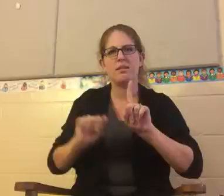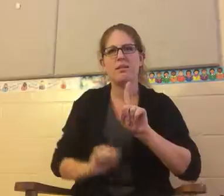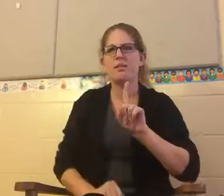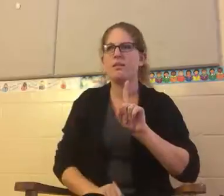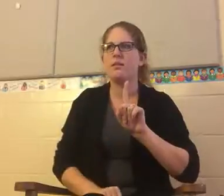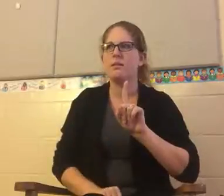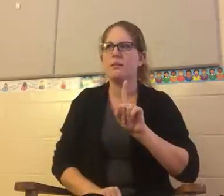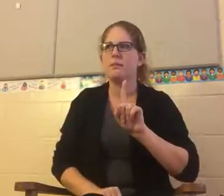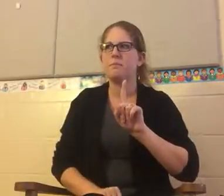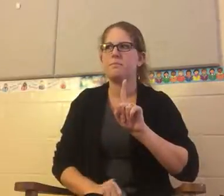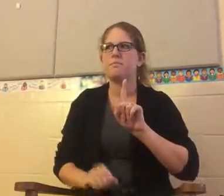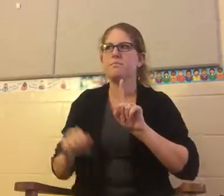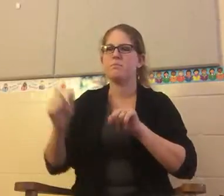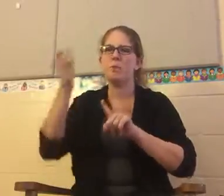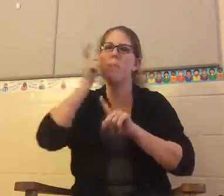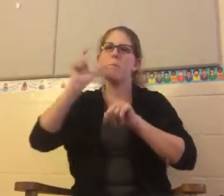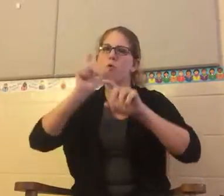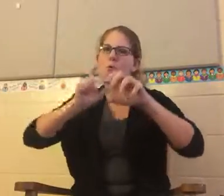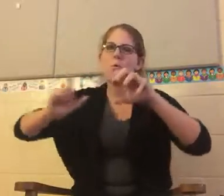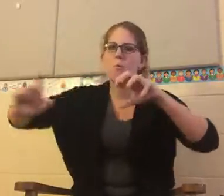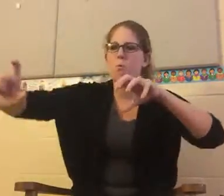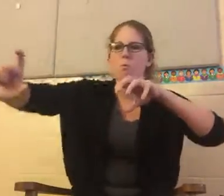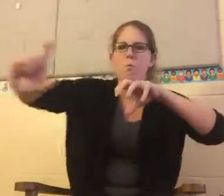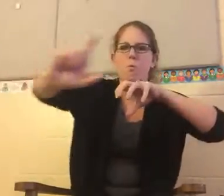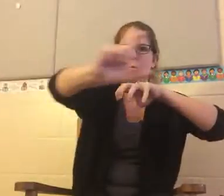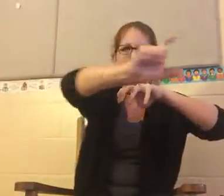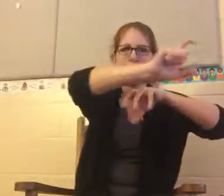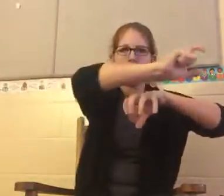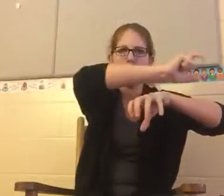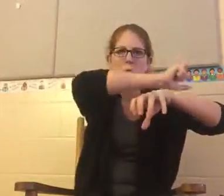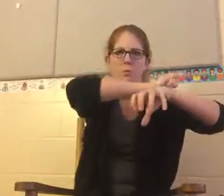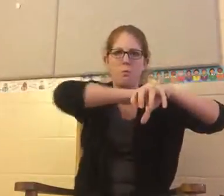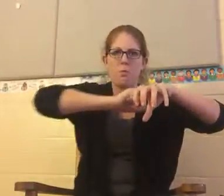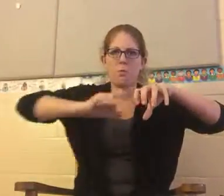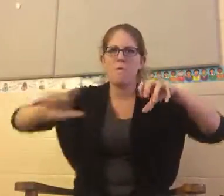for the moon to make a complete trip around the Earth.